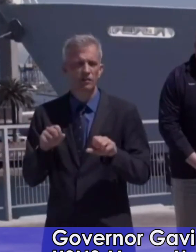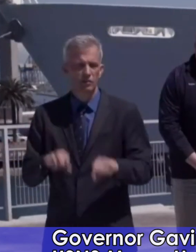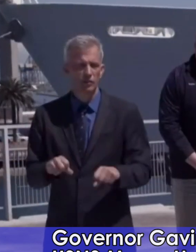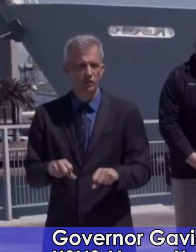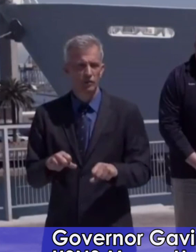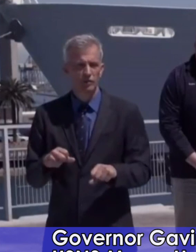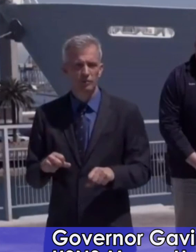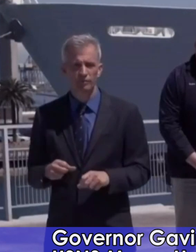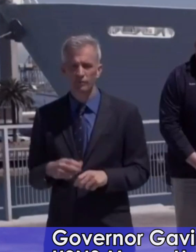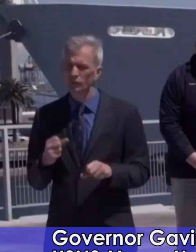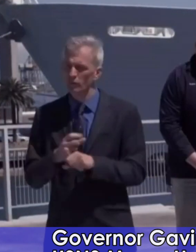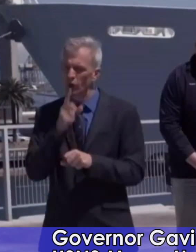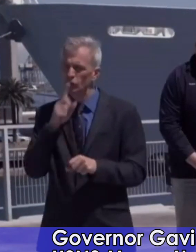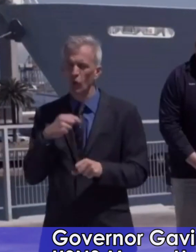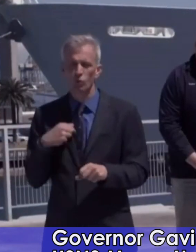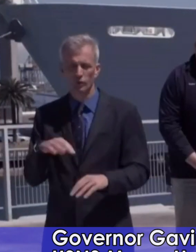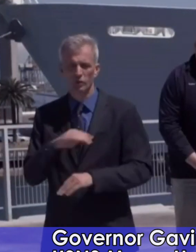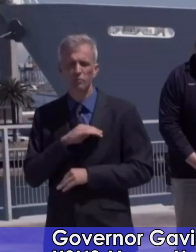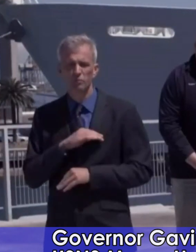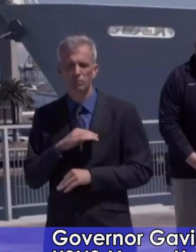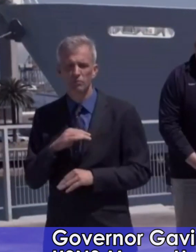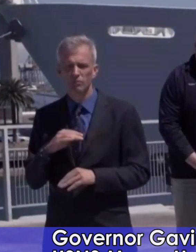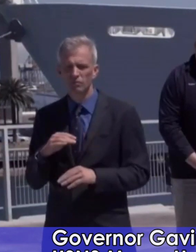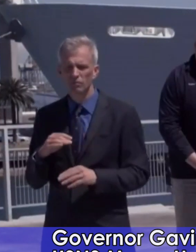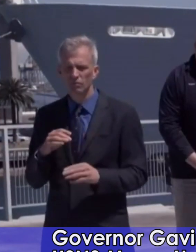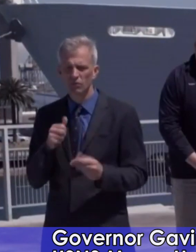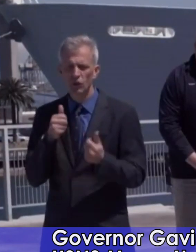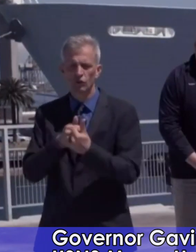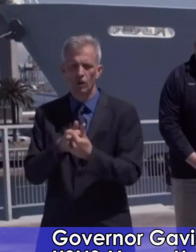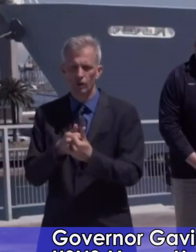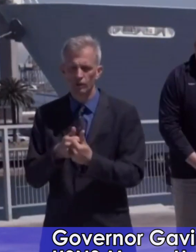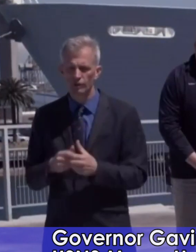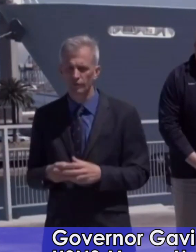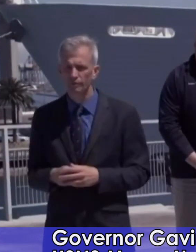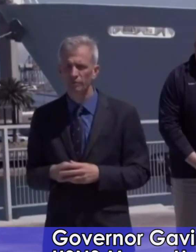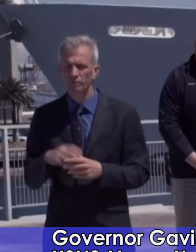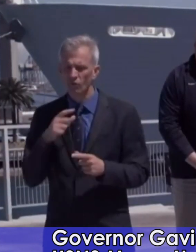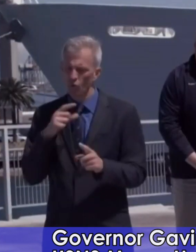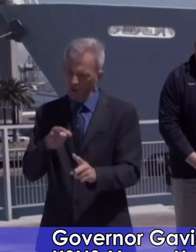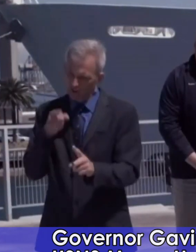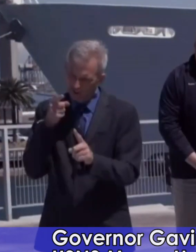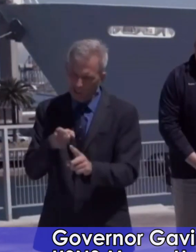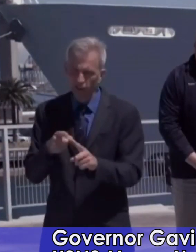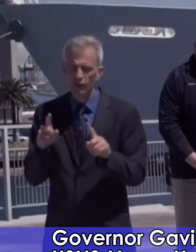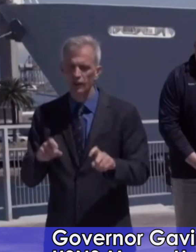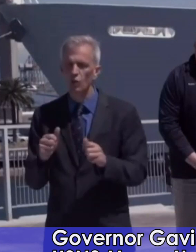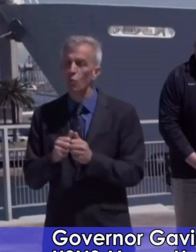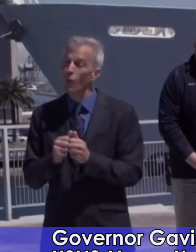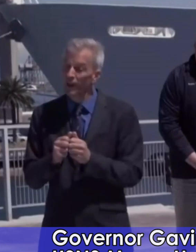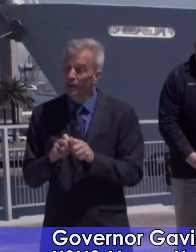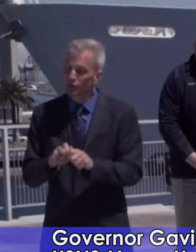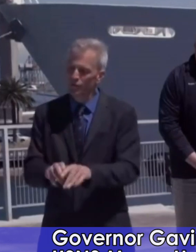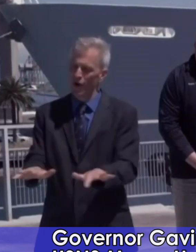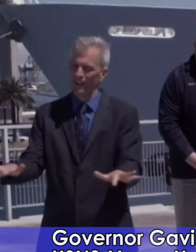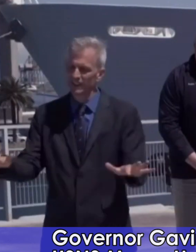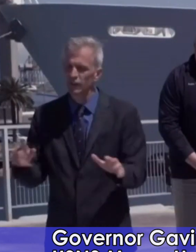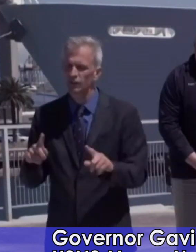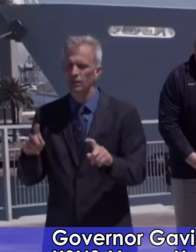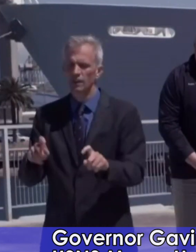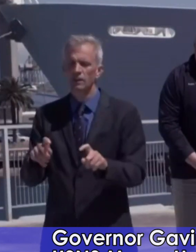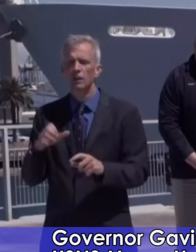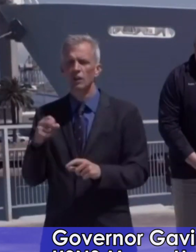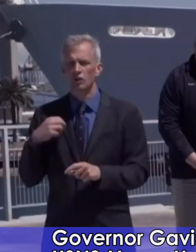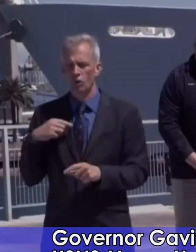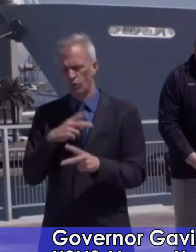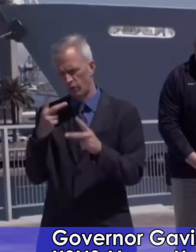ability to meet this moment in a much more dynamic way, targeted testing with spread testing so that we can ultimately triage